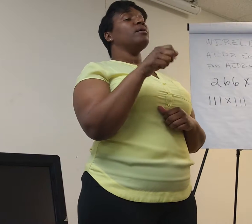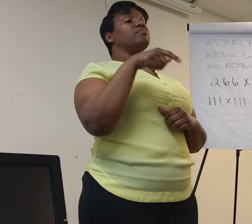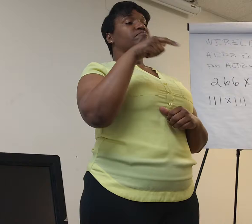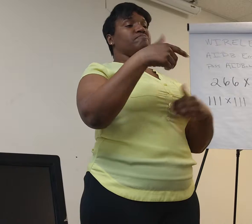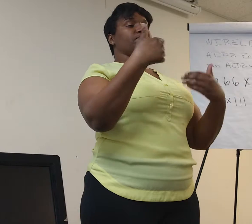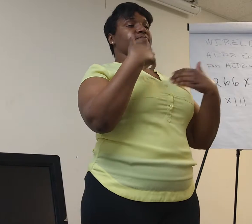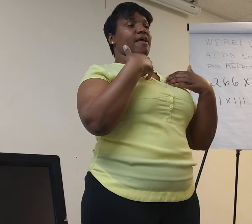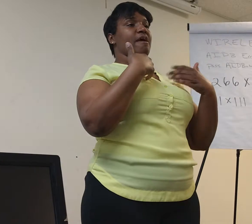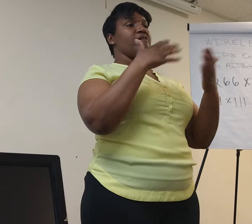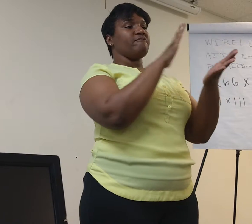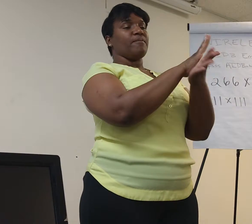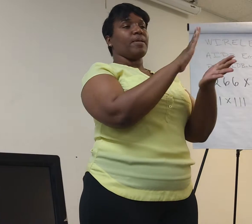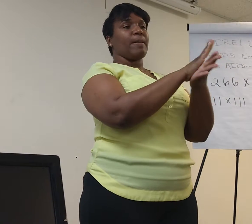exposure, SDS.